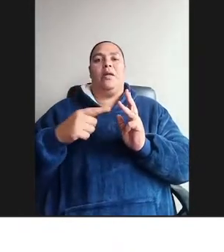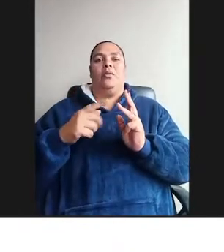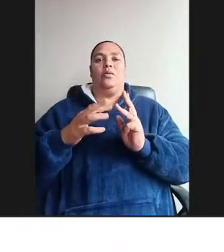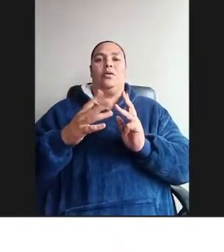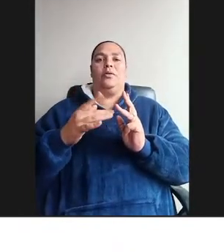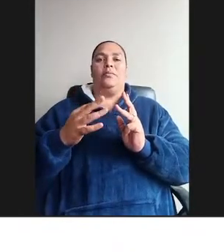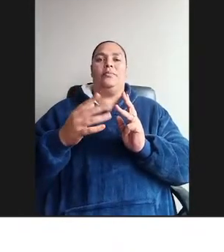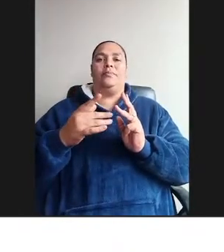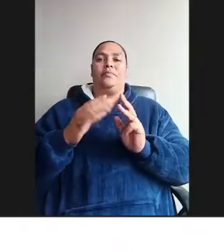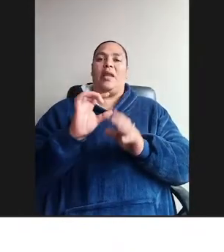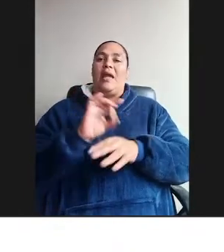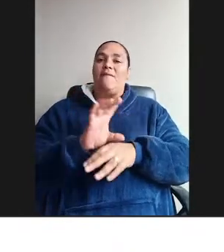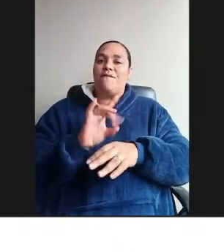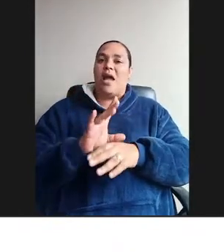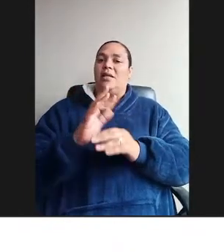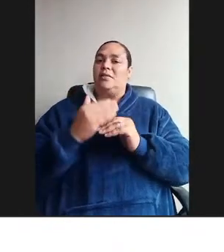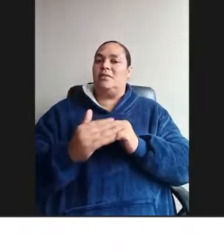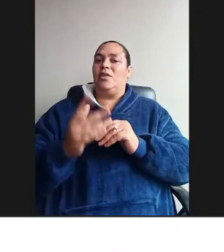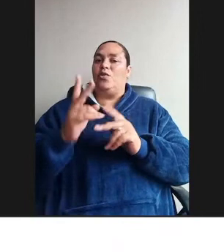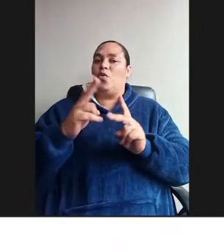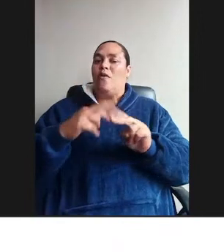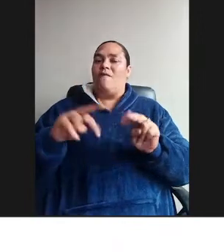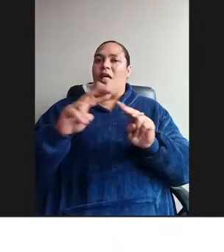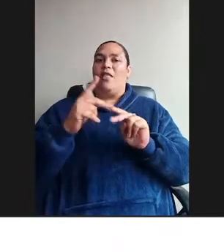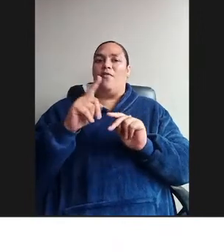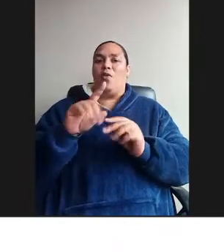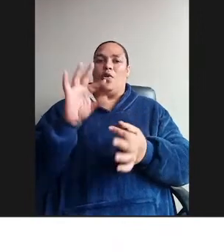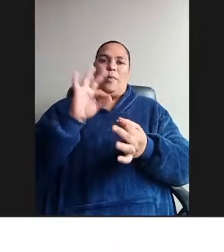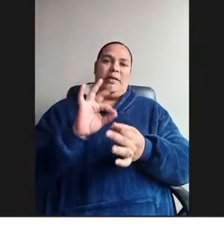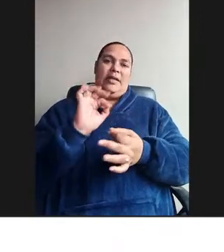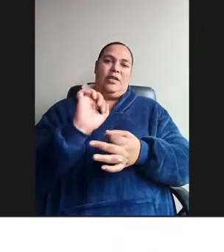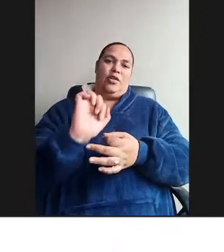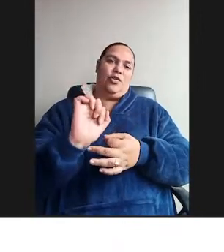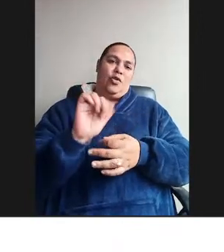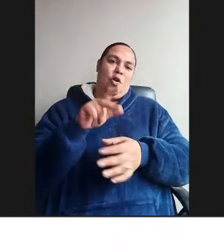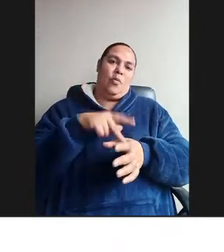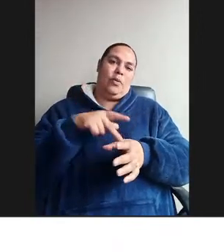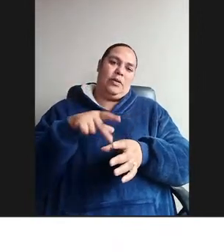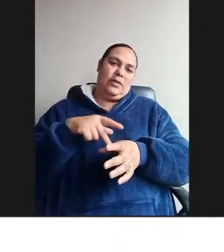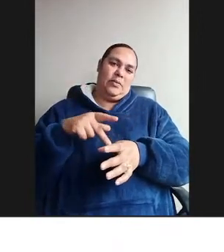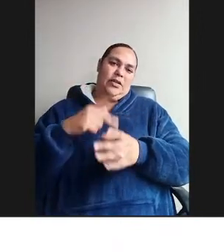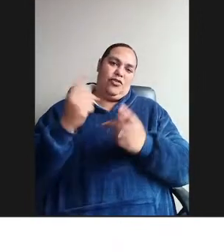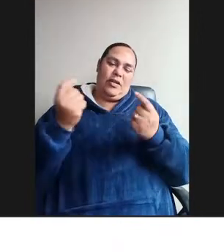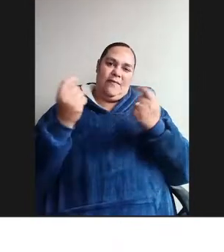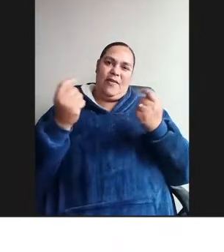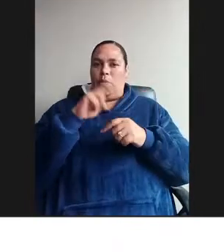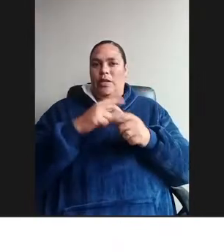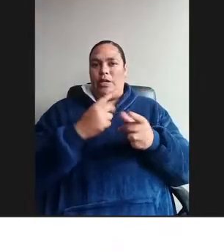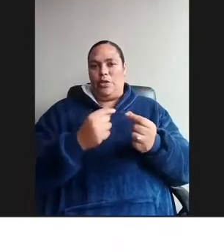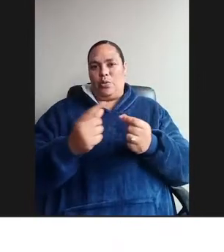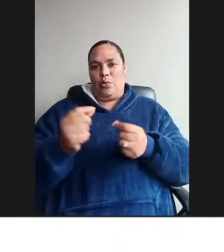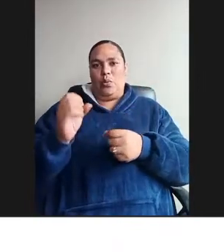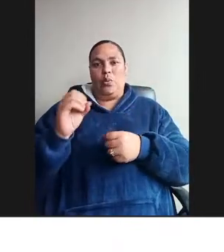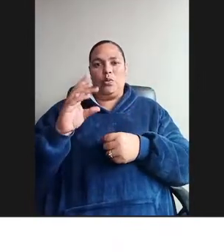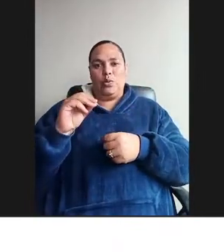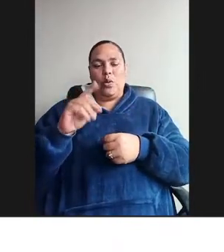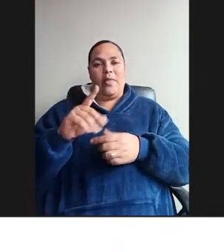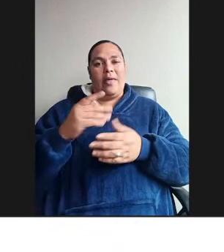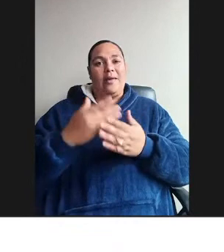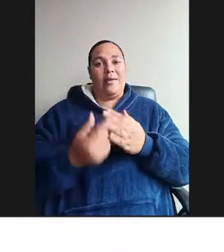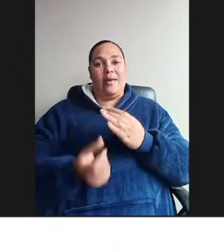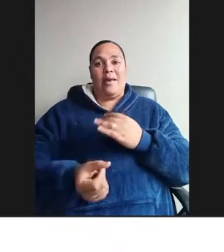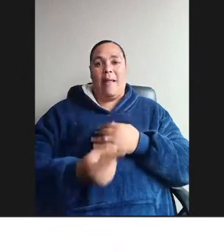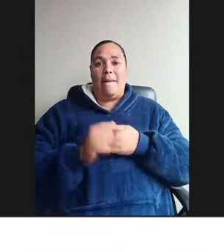advising on the venue for that particular public participation event that we have to do. So it can happen that maybe in this particular